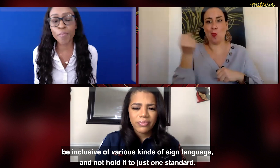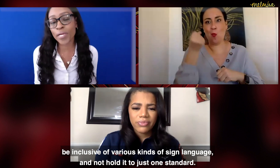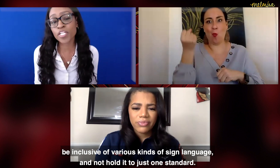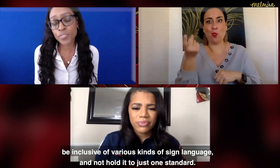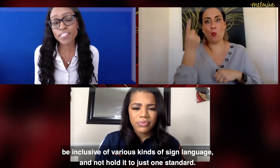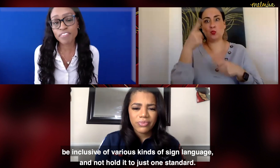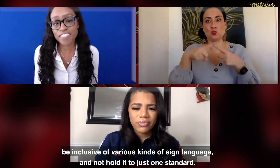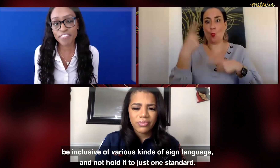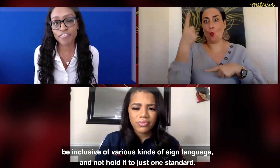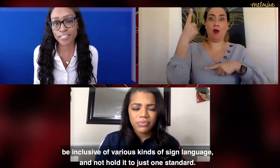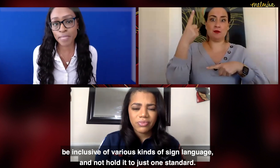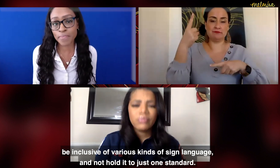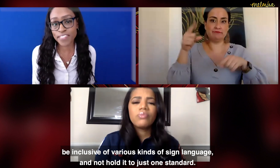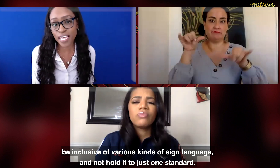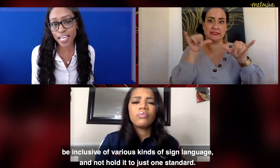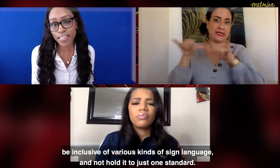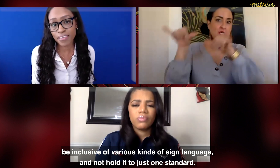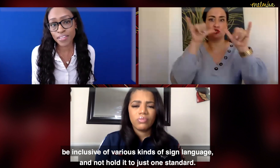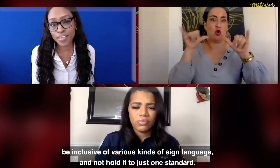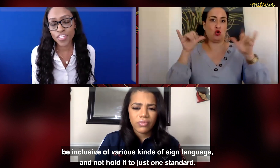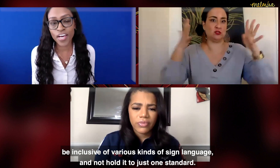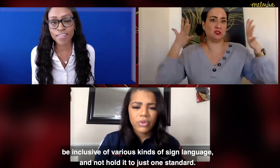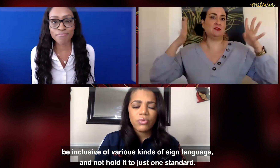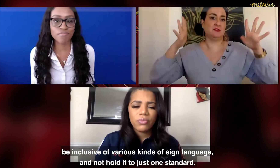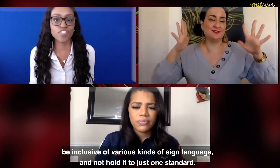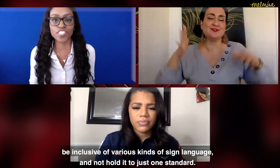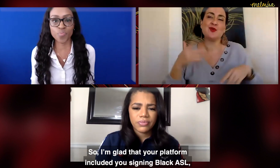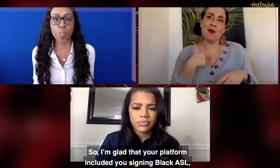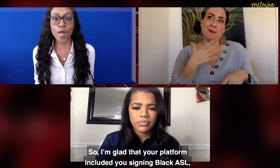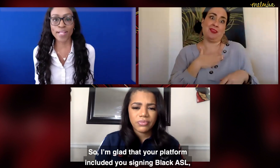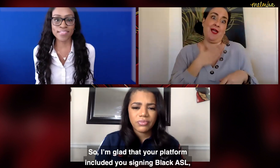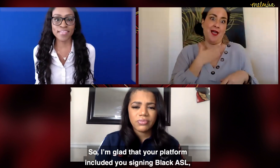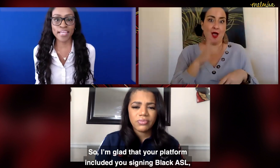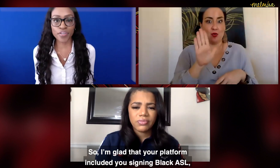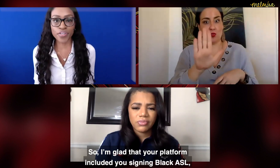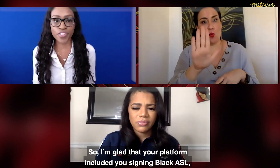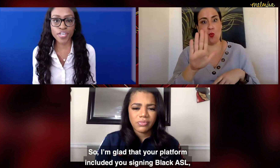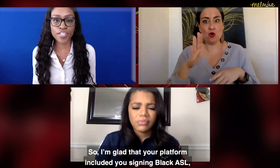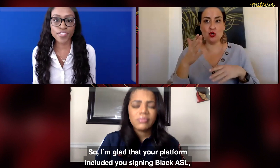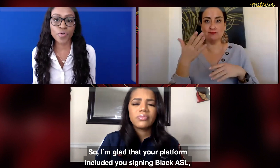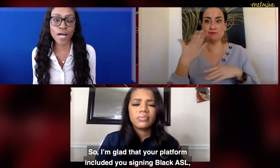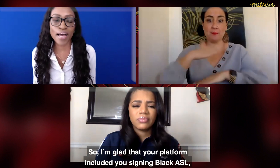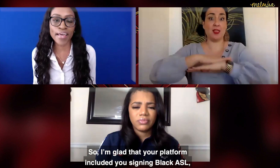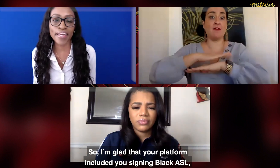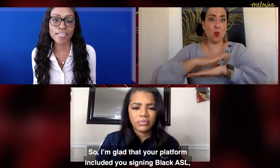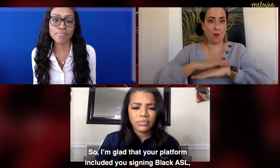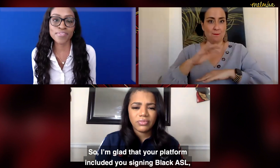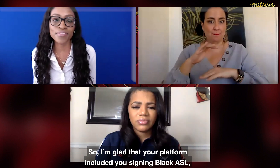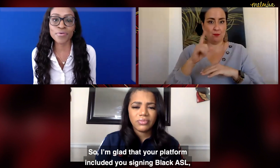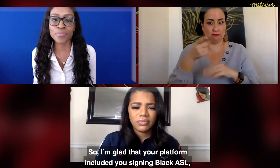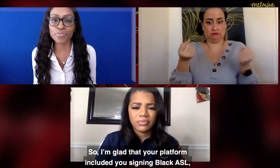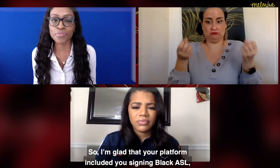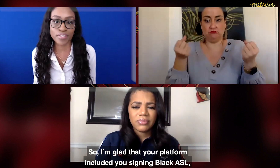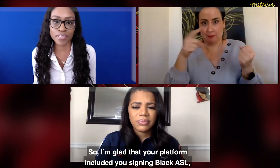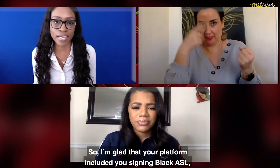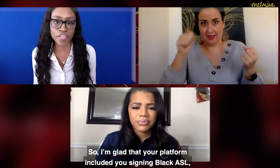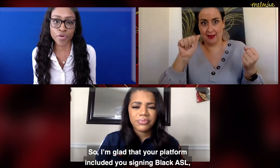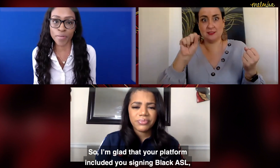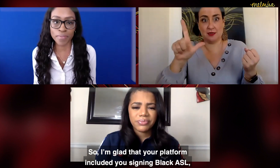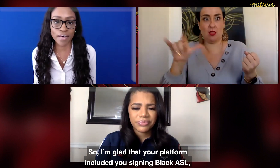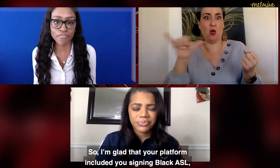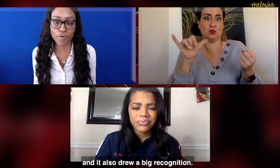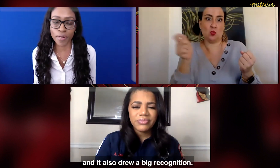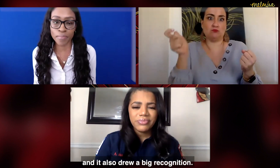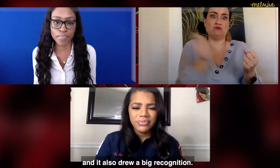are more inclusive of different types of sign, not just one standard. So I am so thrilled that